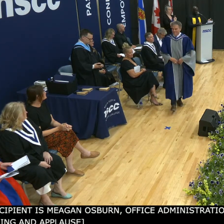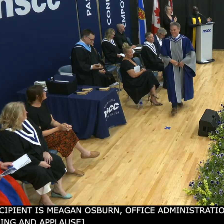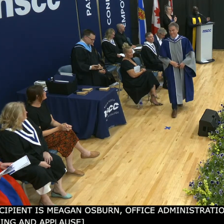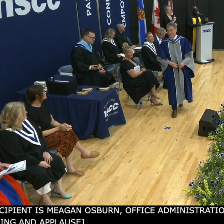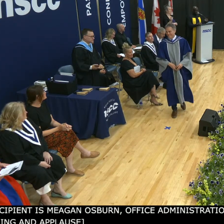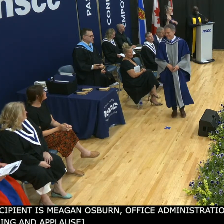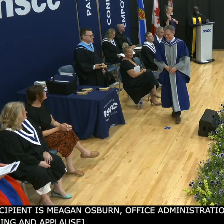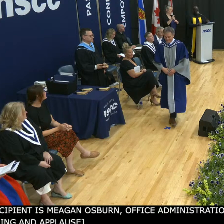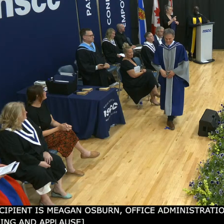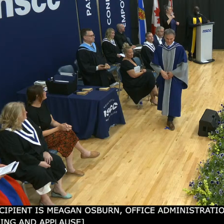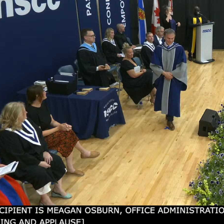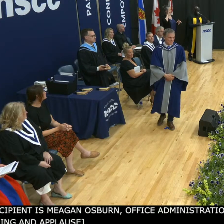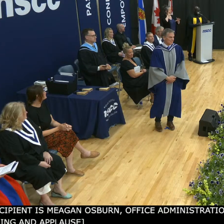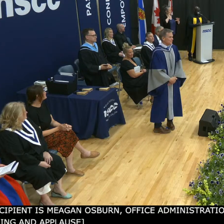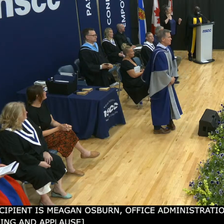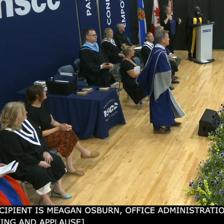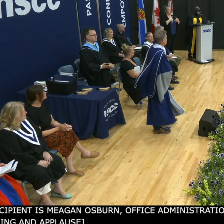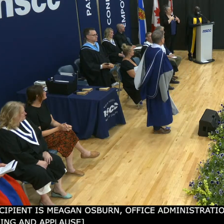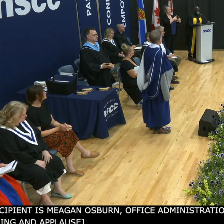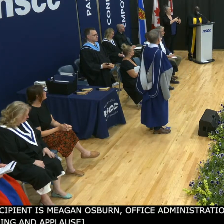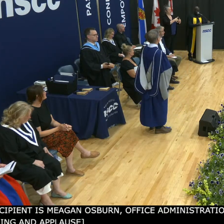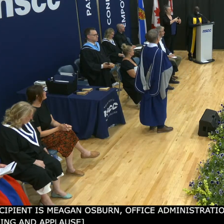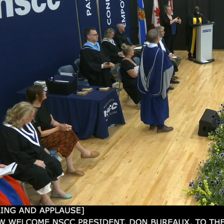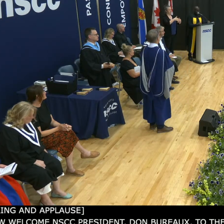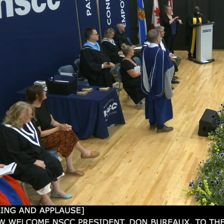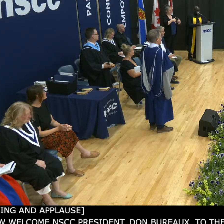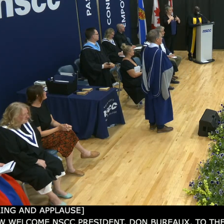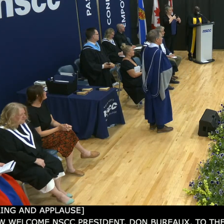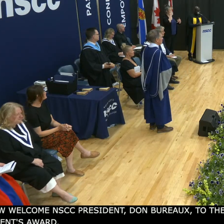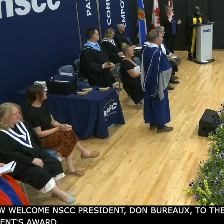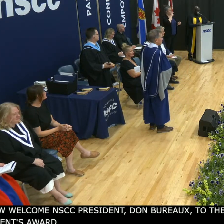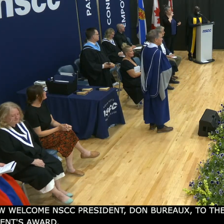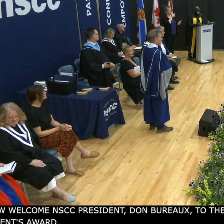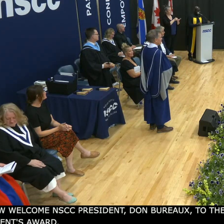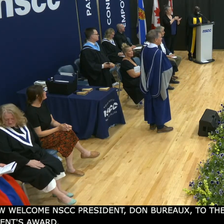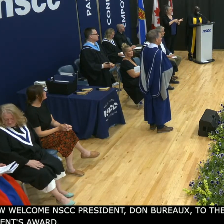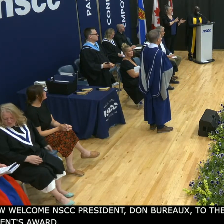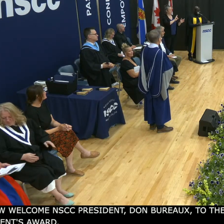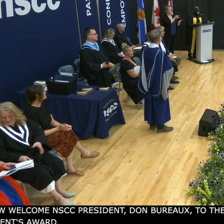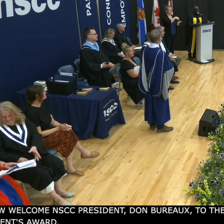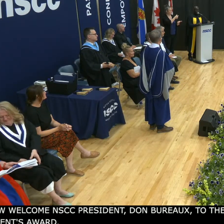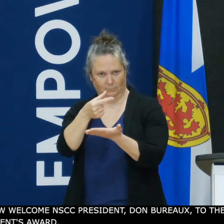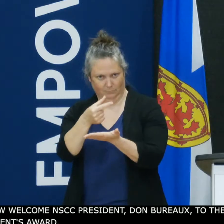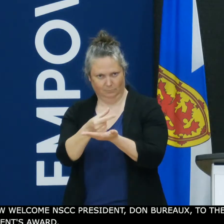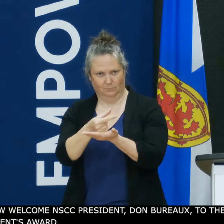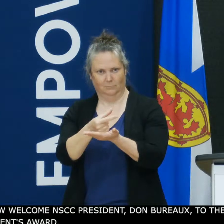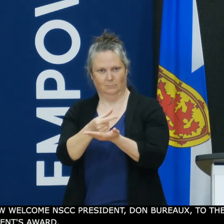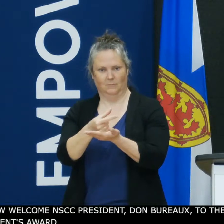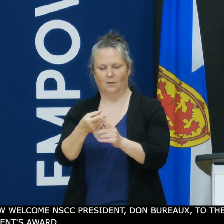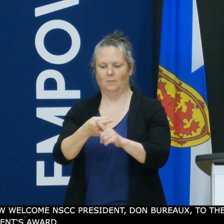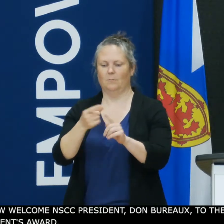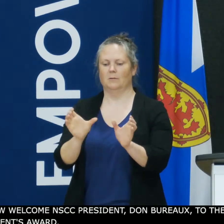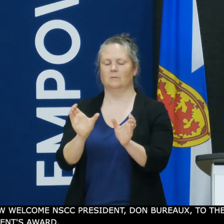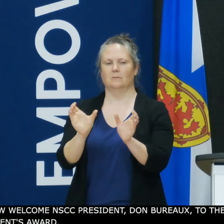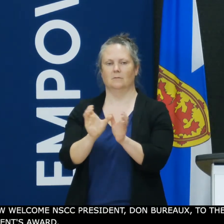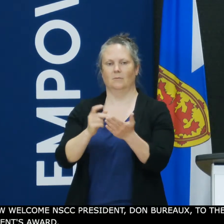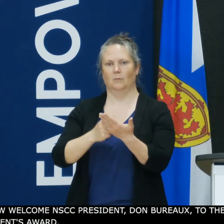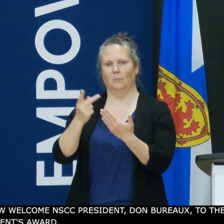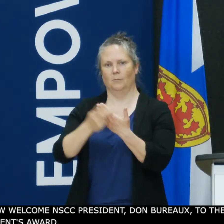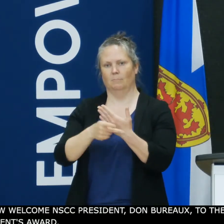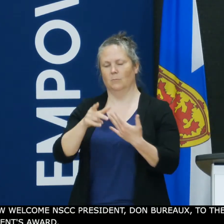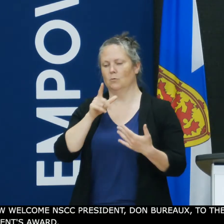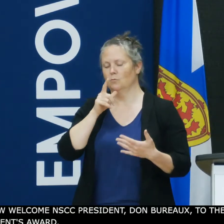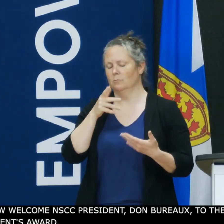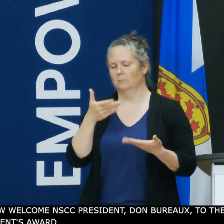Award. This is awarded to a graduating student of a college certificate program who has